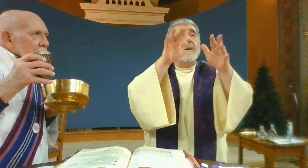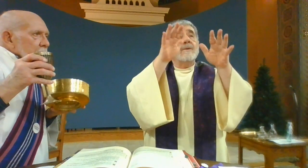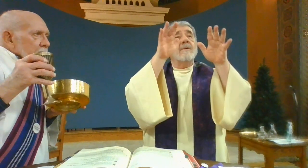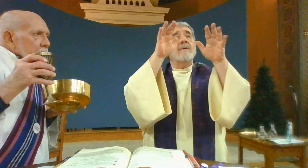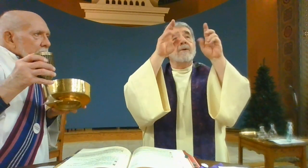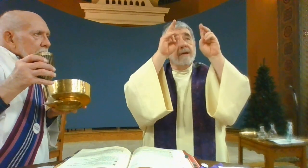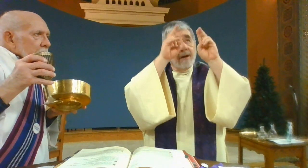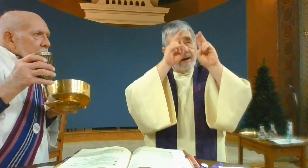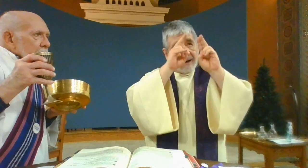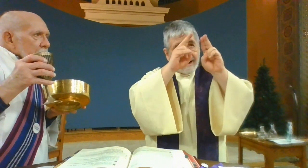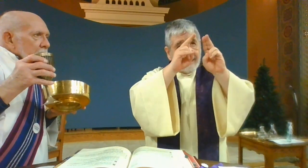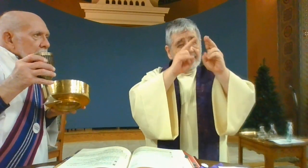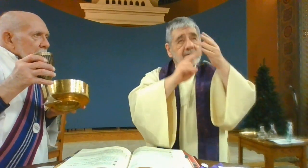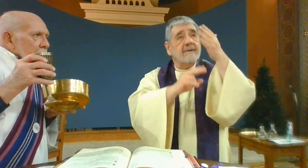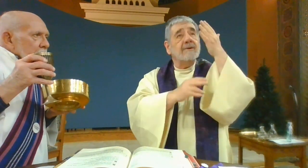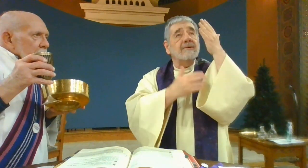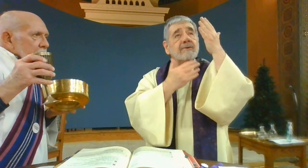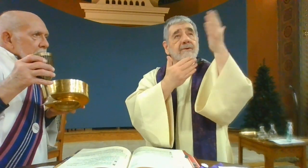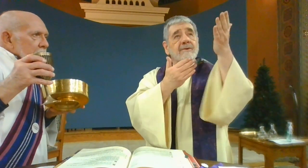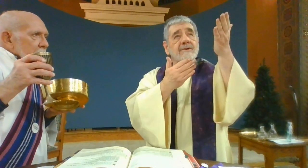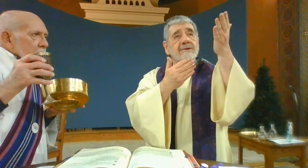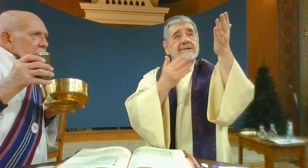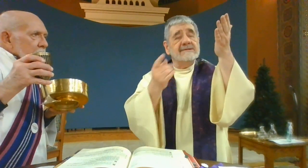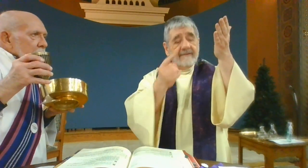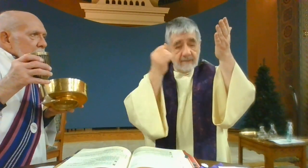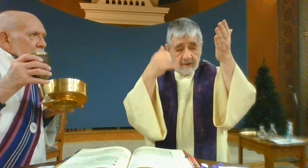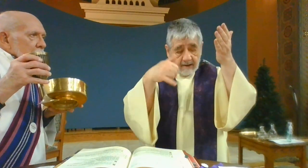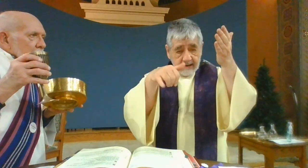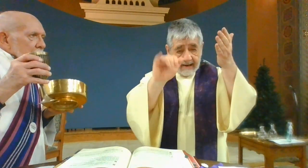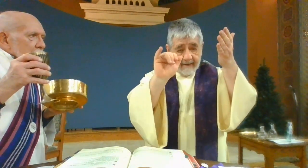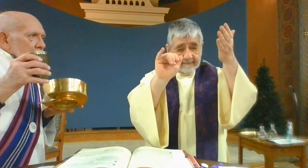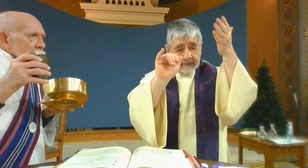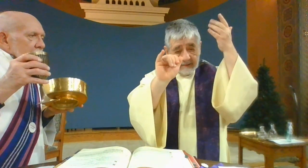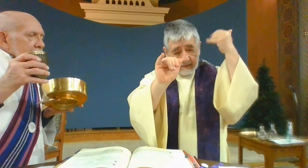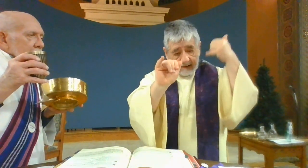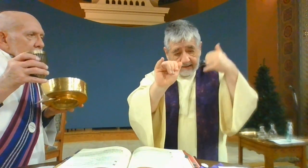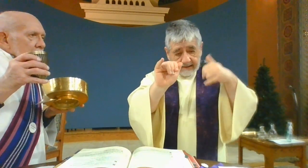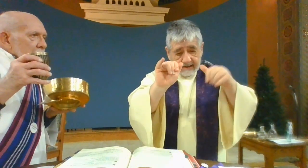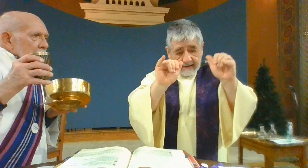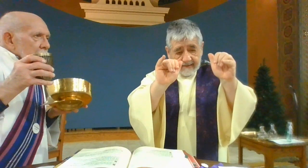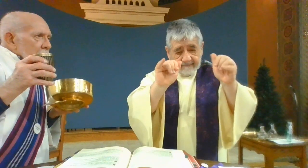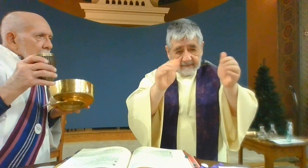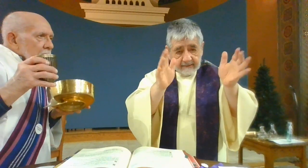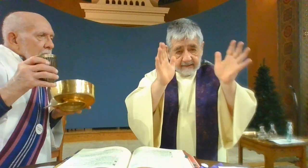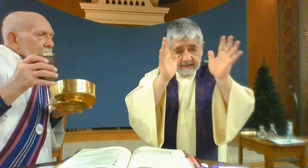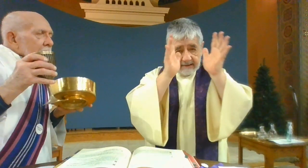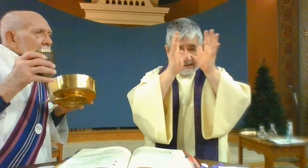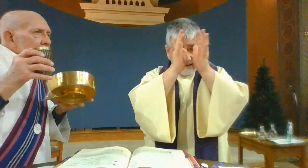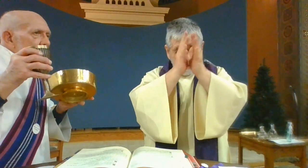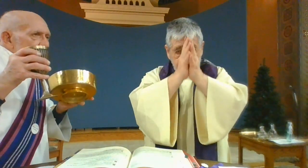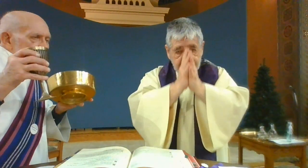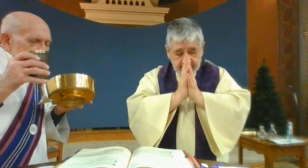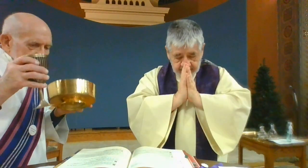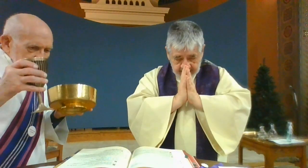all glory and honor is yours forever and ever Amen